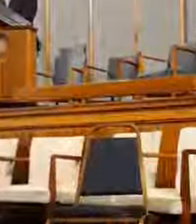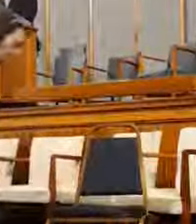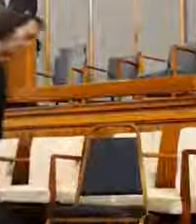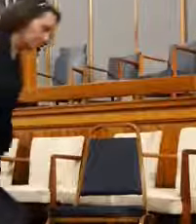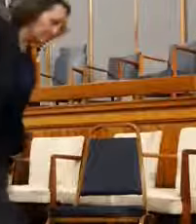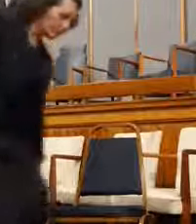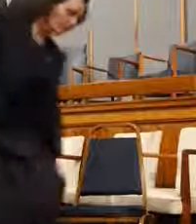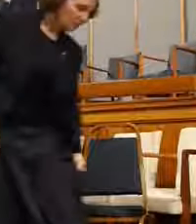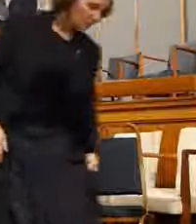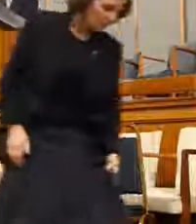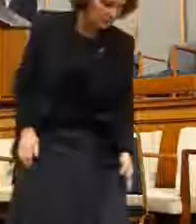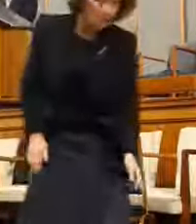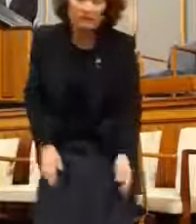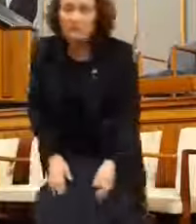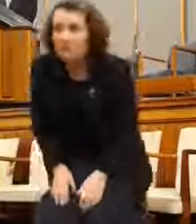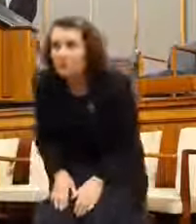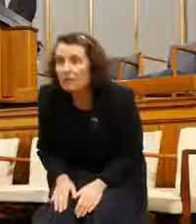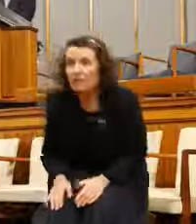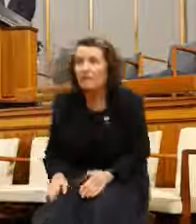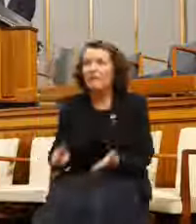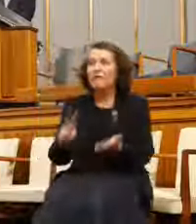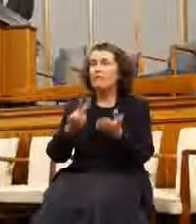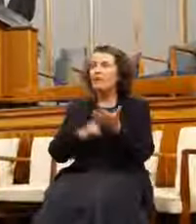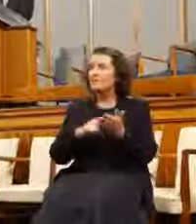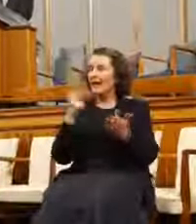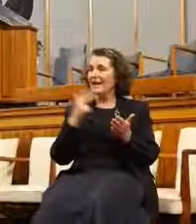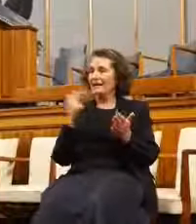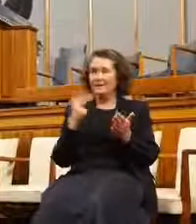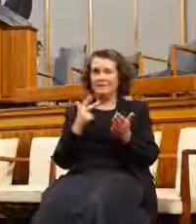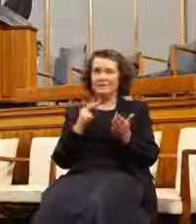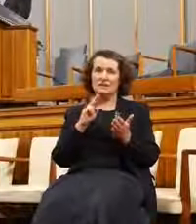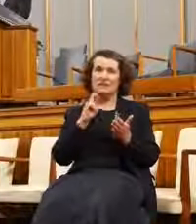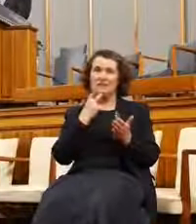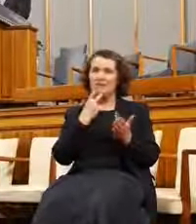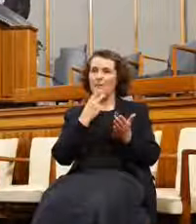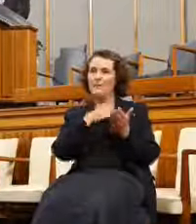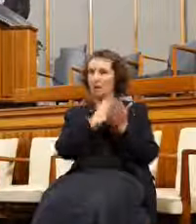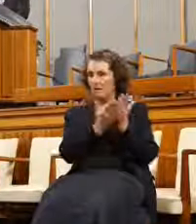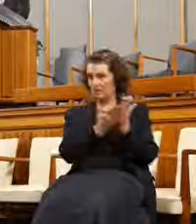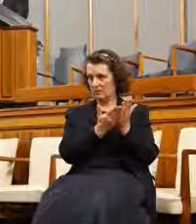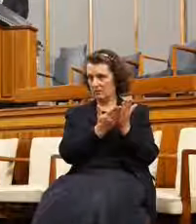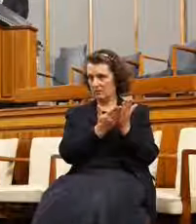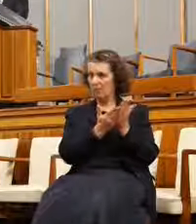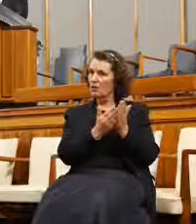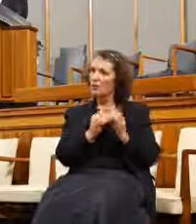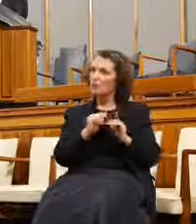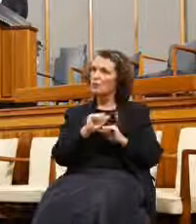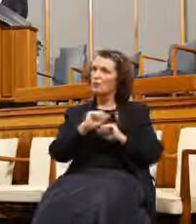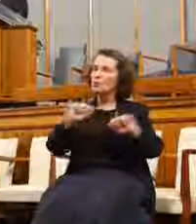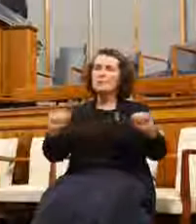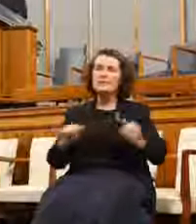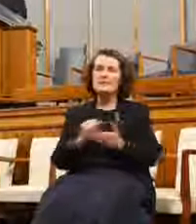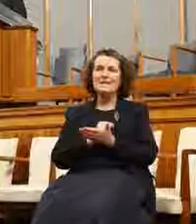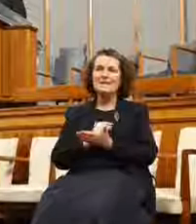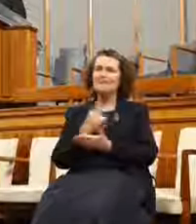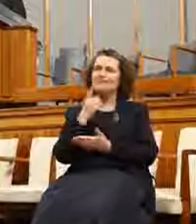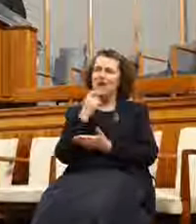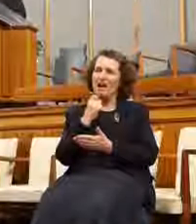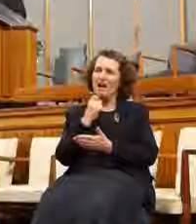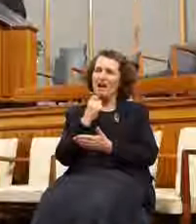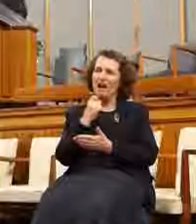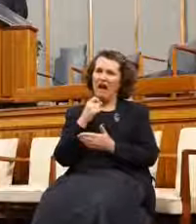as scarlet, they shall be white as snow. This is the promise of God. As